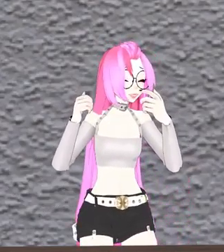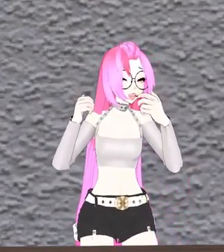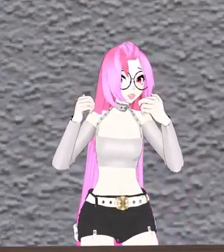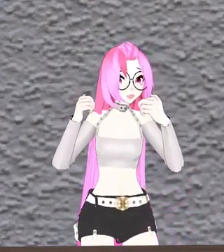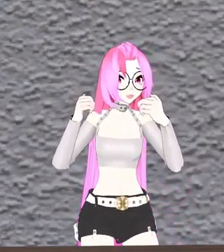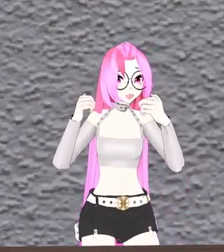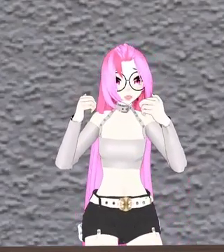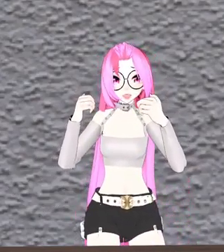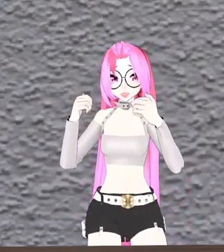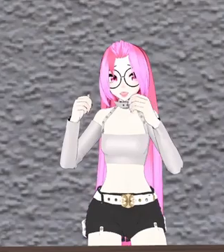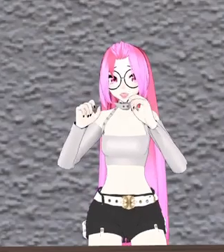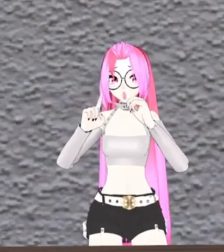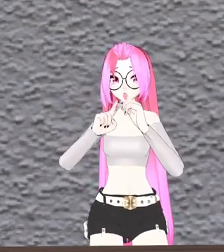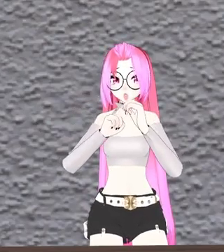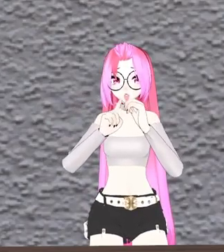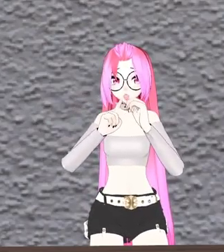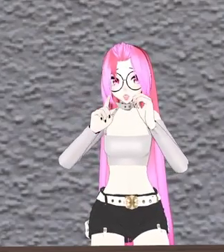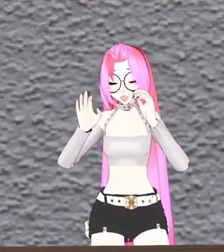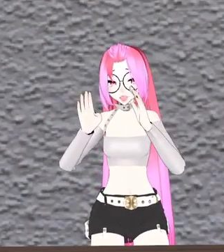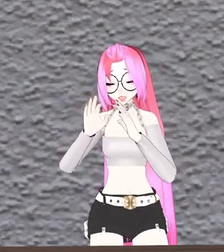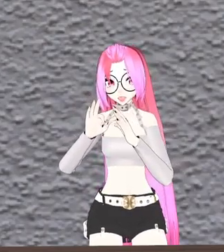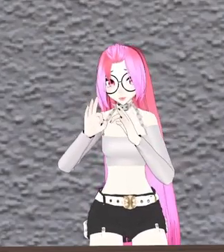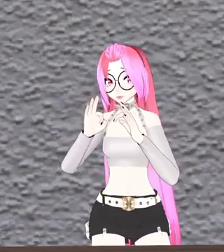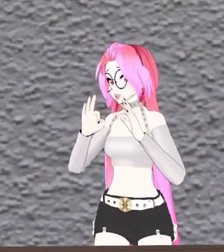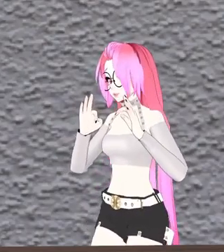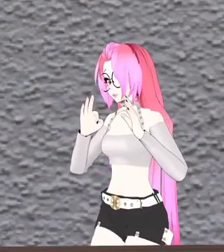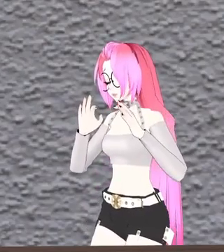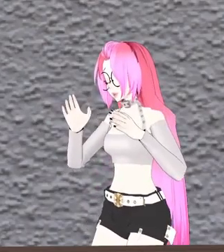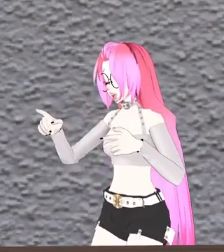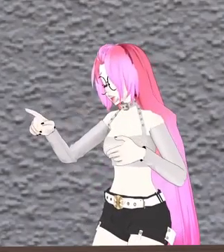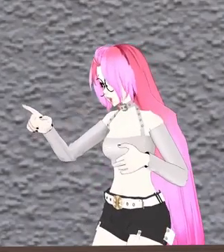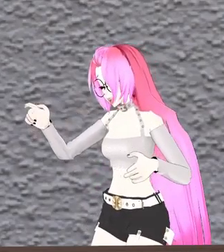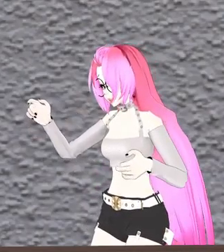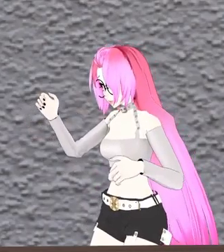Or should we move on to some words? We can... Hi, what's up?